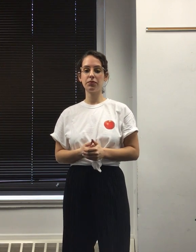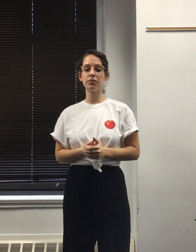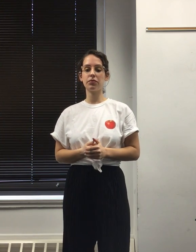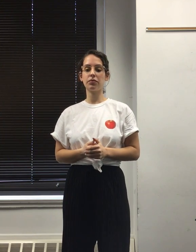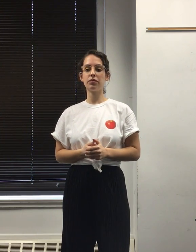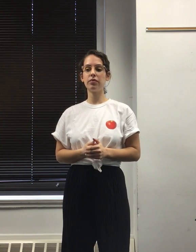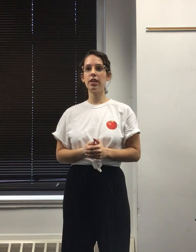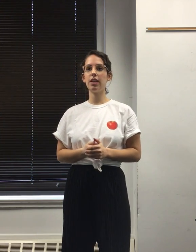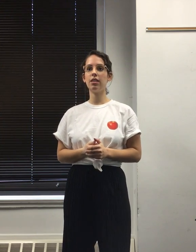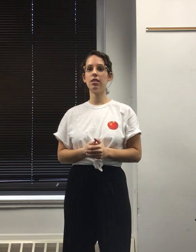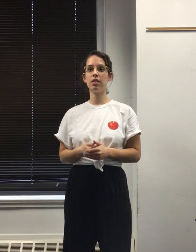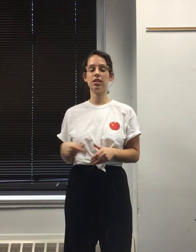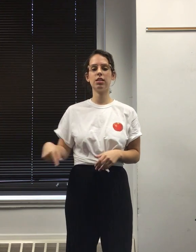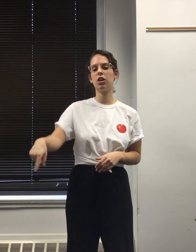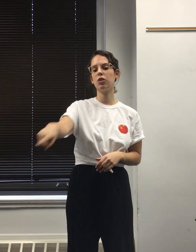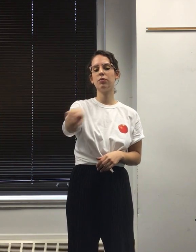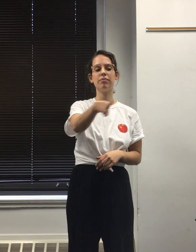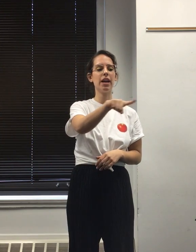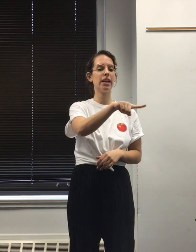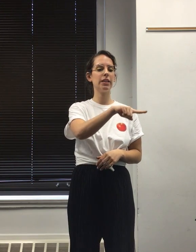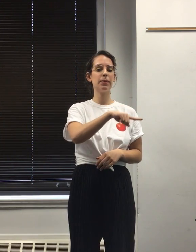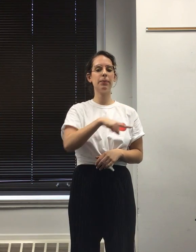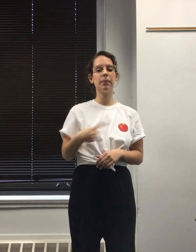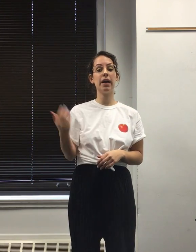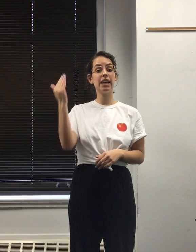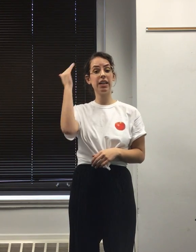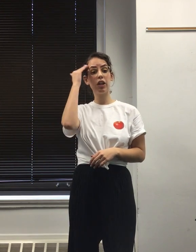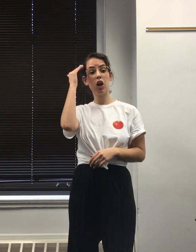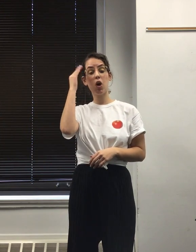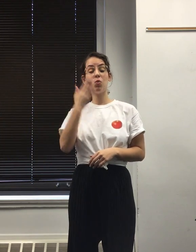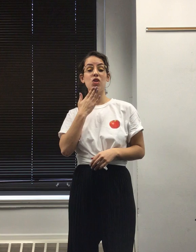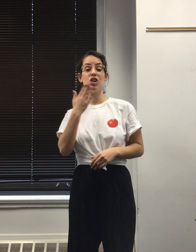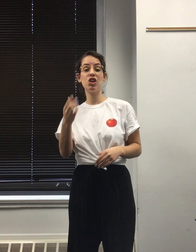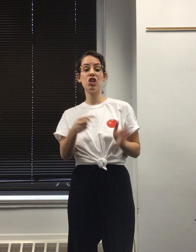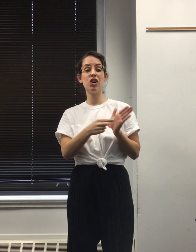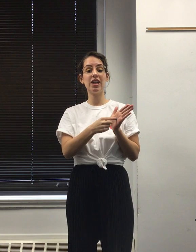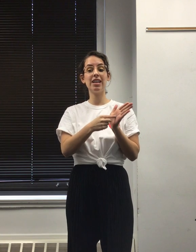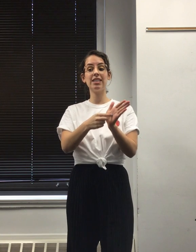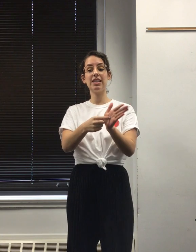Anybody think they can give a good example of condensation?